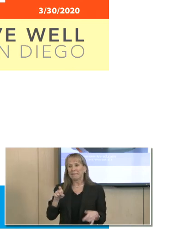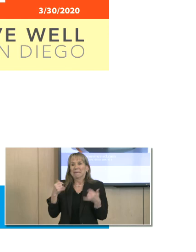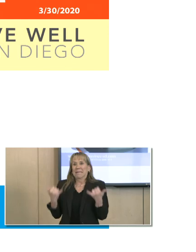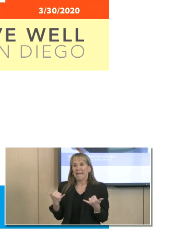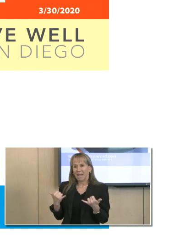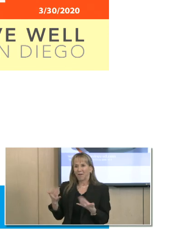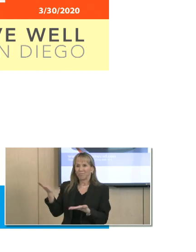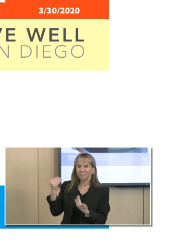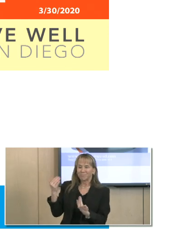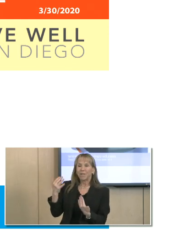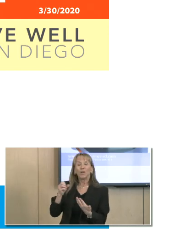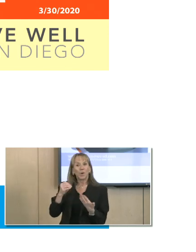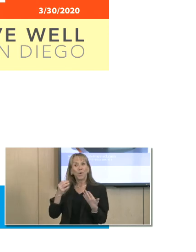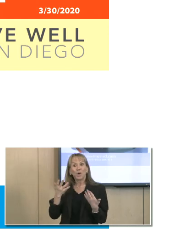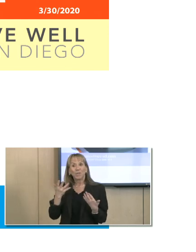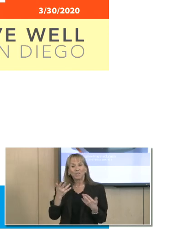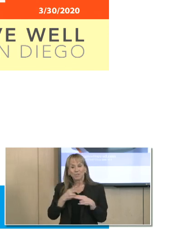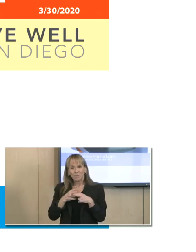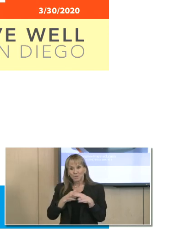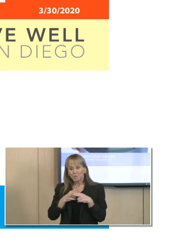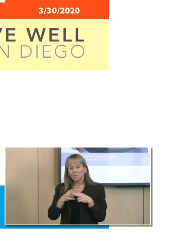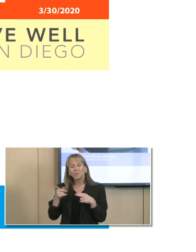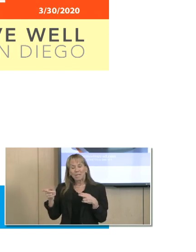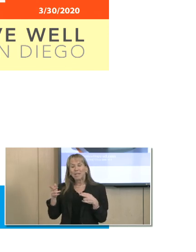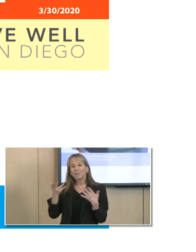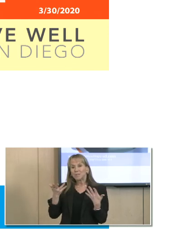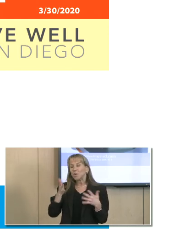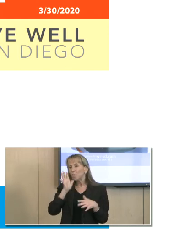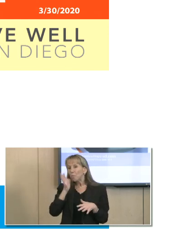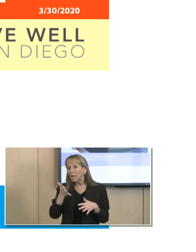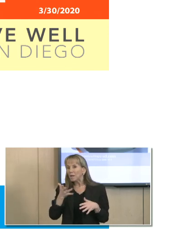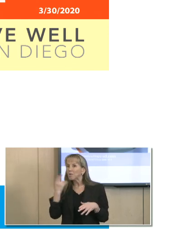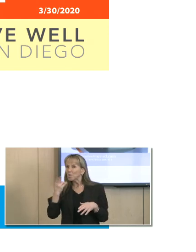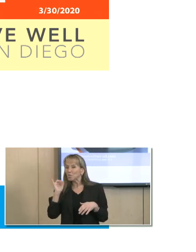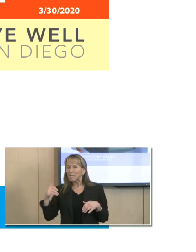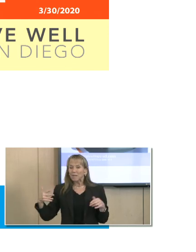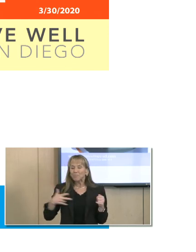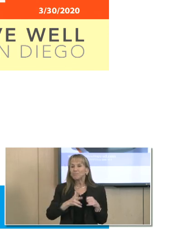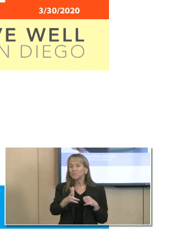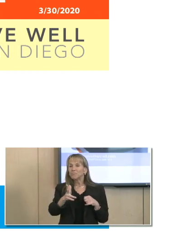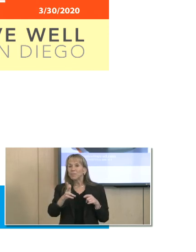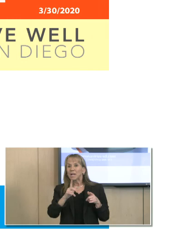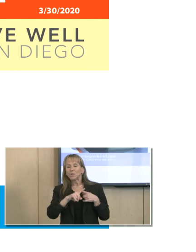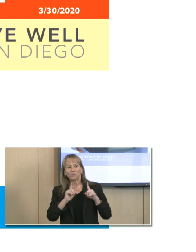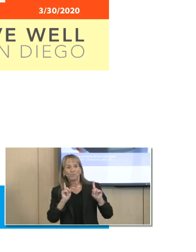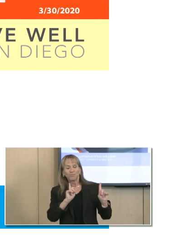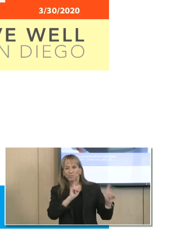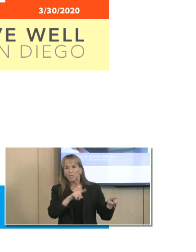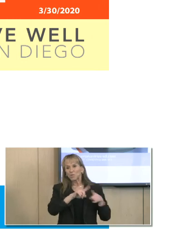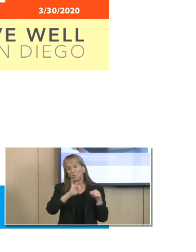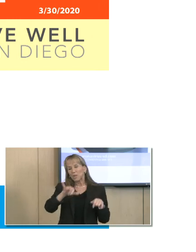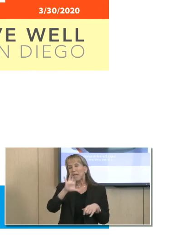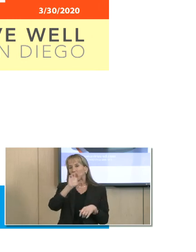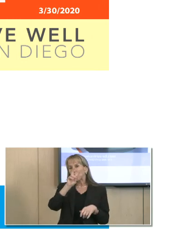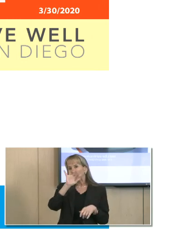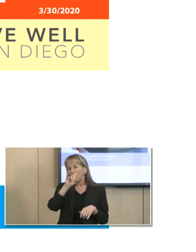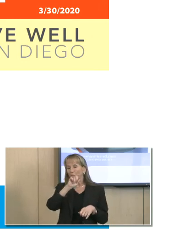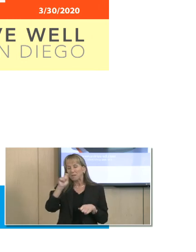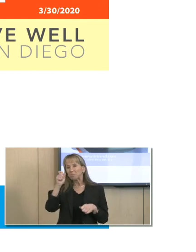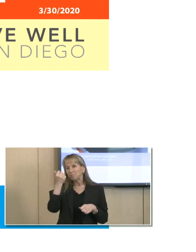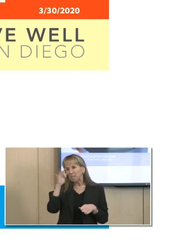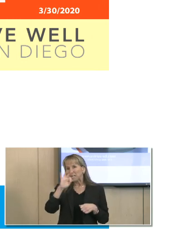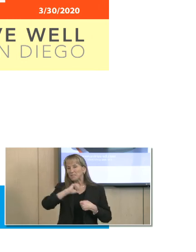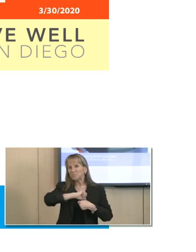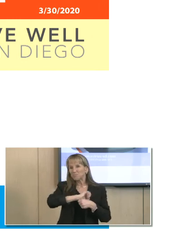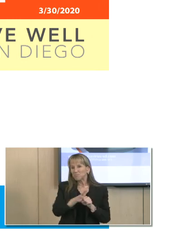office will soon roll out in response to the COVID-19 pandemic. Its debut